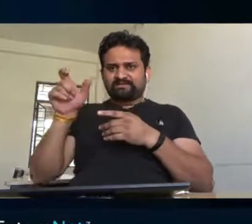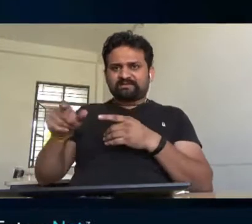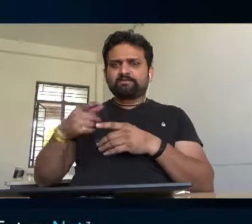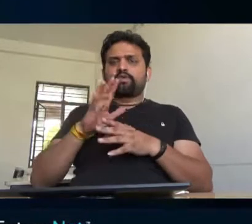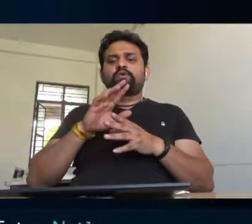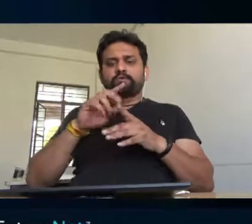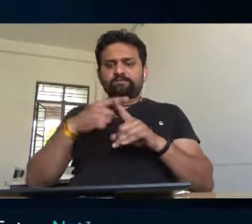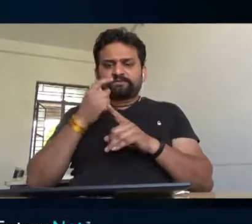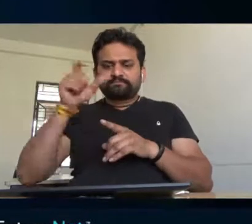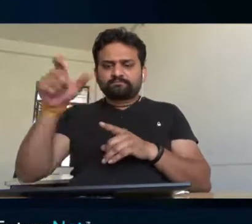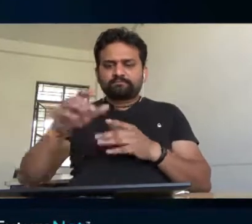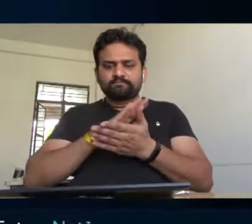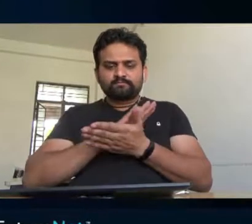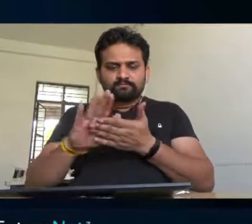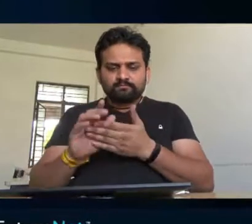what we